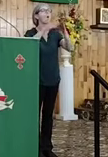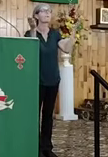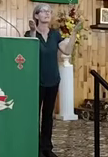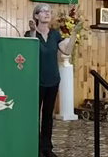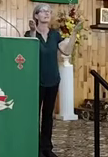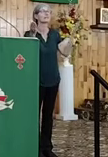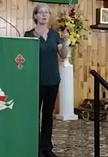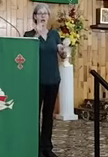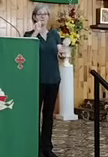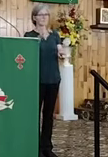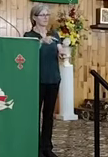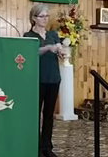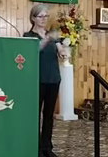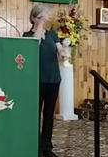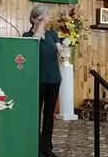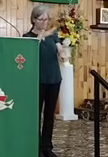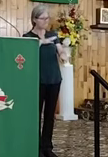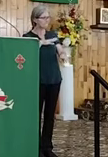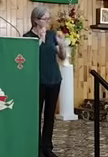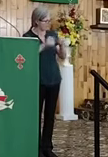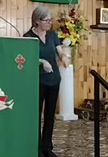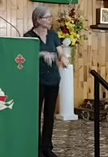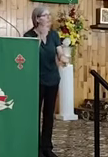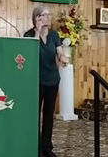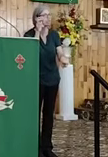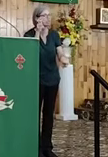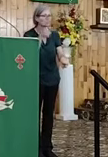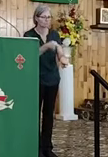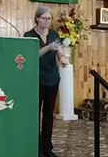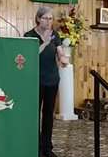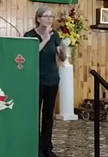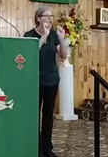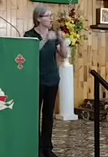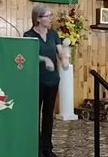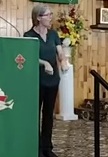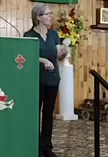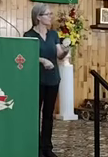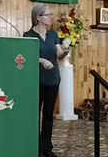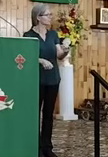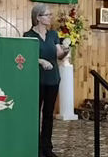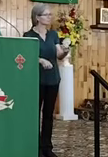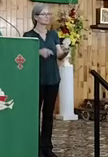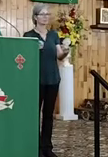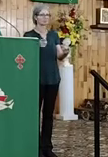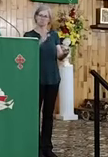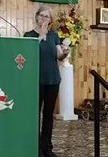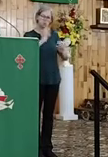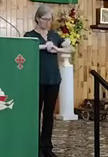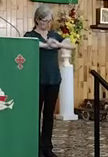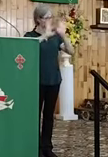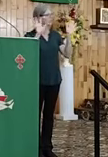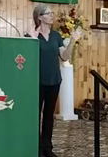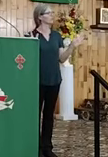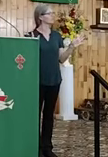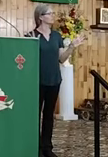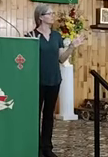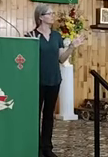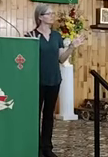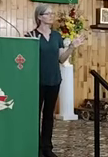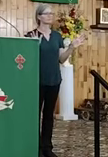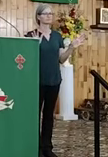And immediately the man's ears were opened. His speech impediment was removed and he spoke plainly.